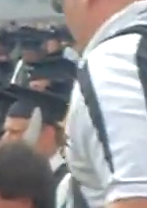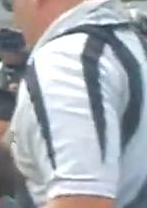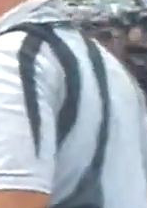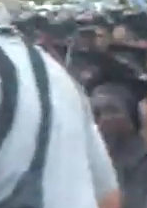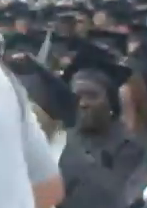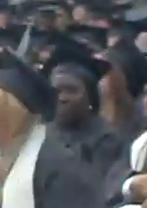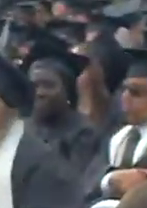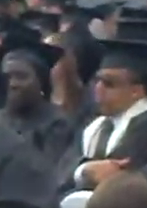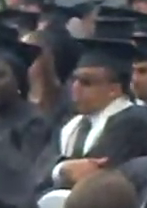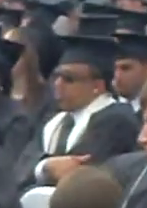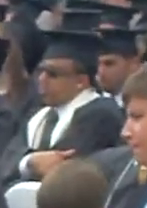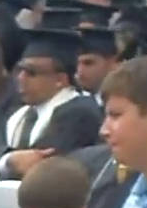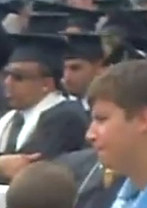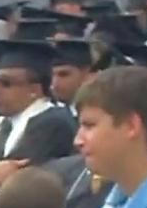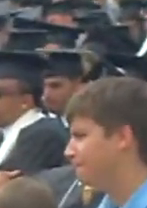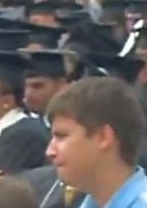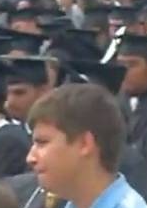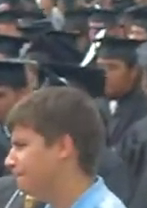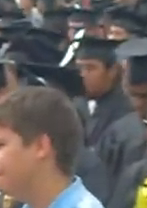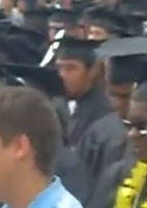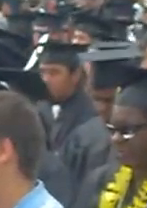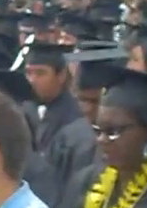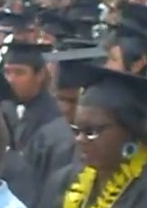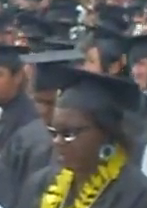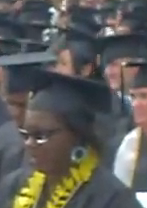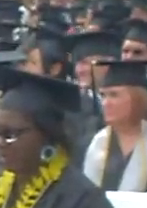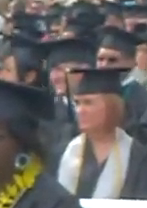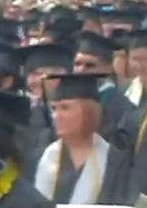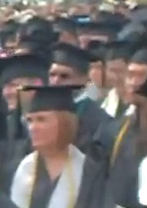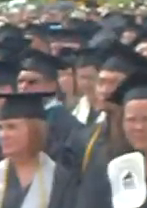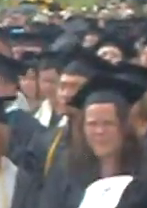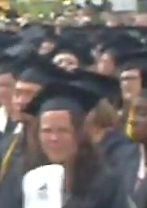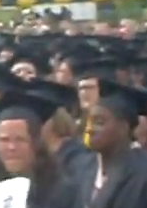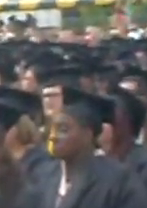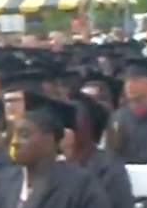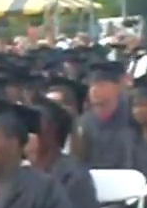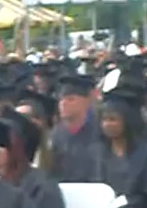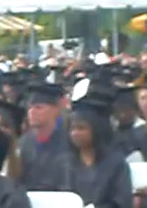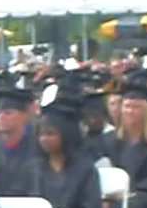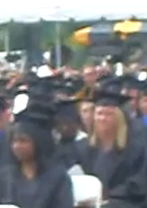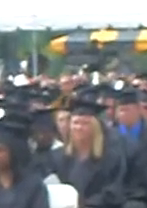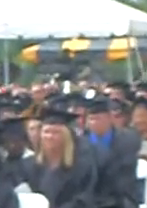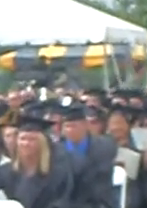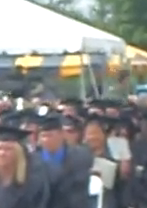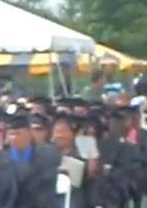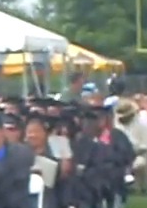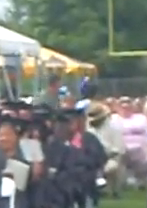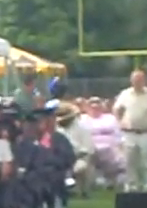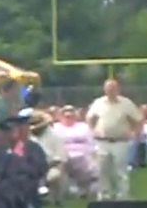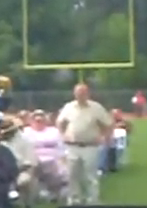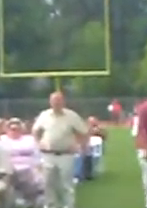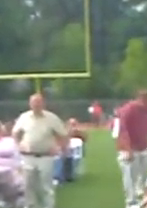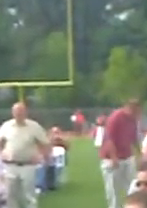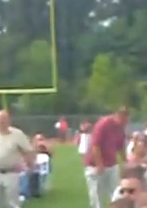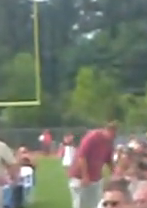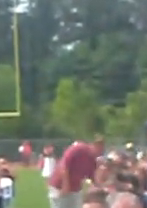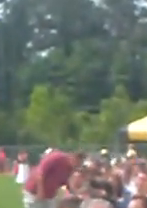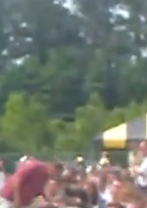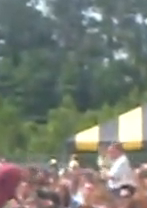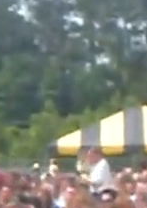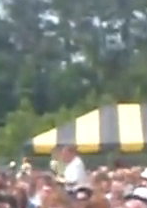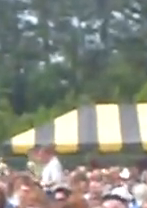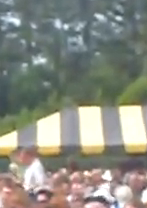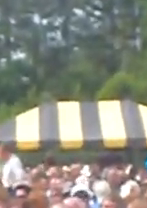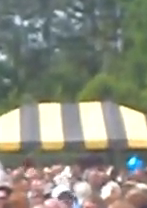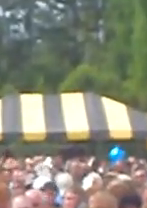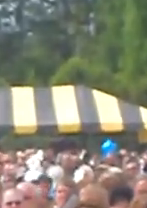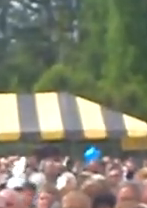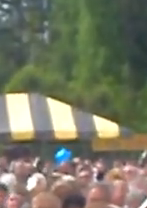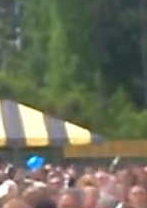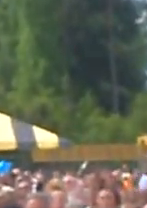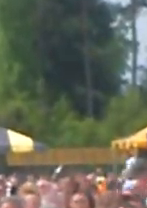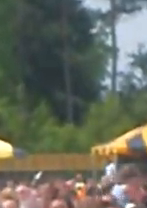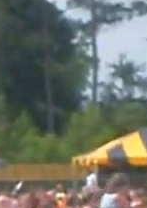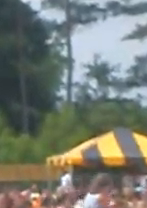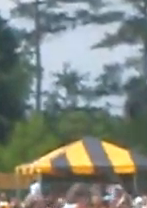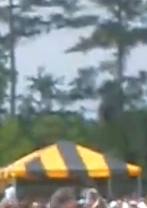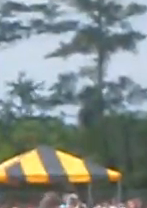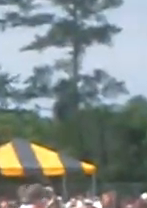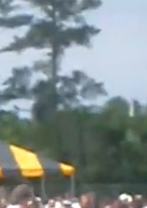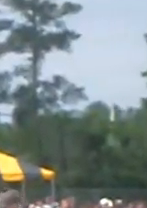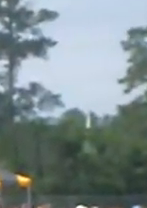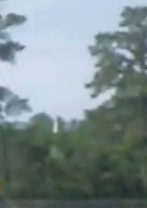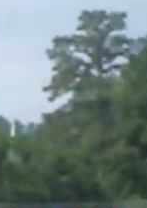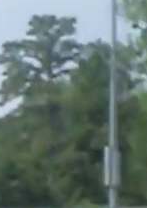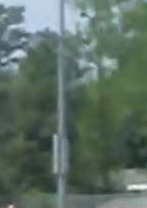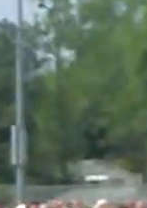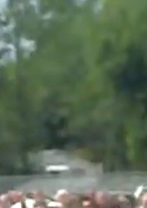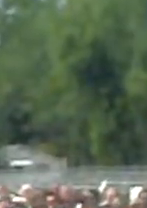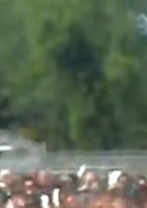to Lance Chabar and Jeffrey Herman. If you don't know what I'm talking about, look them up on YouTube. Suppose you are a guy, and it's about